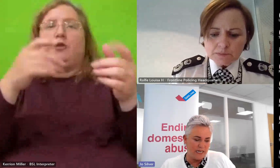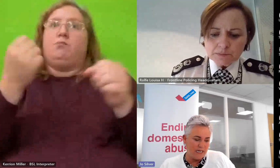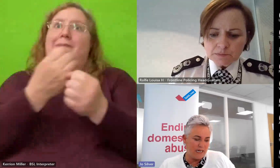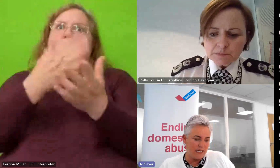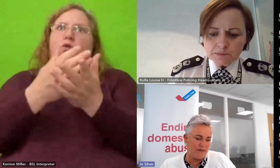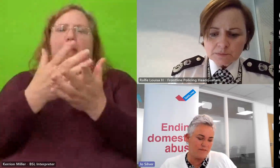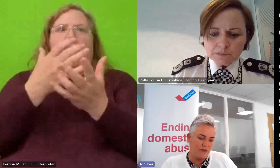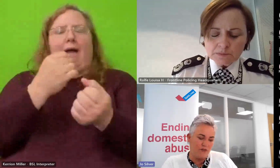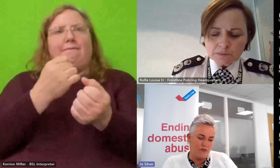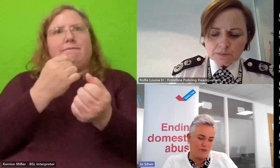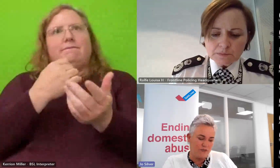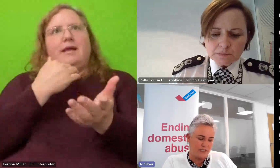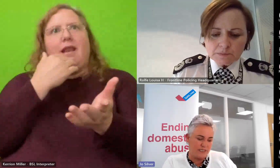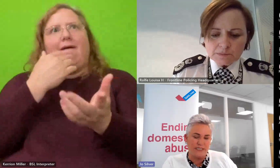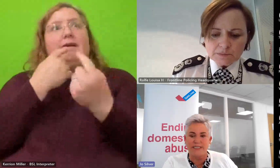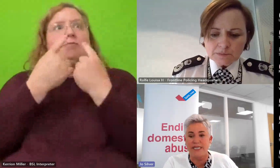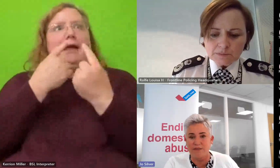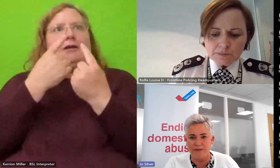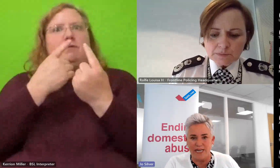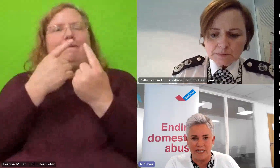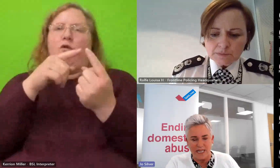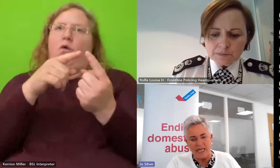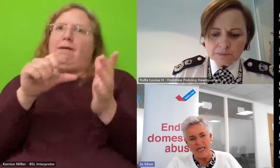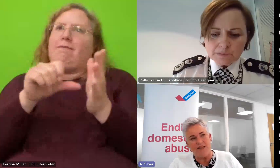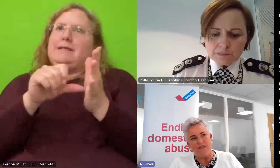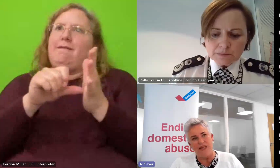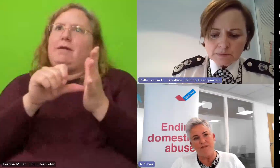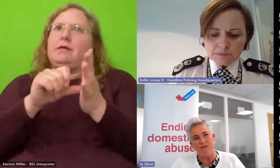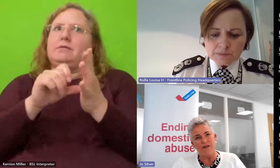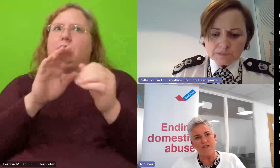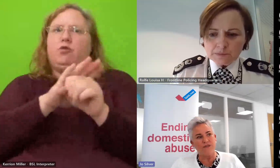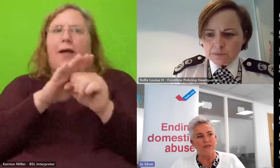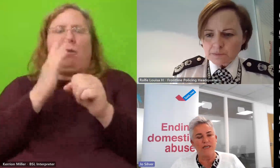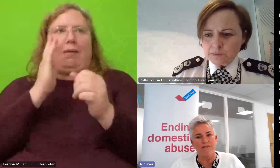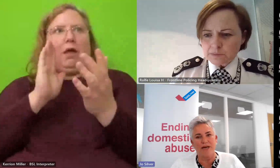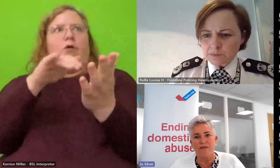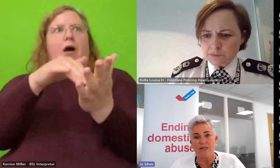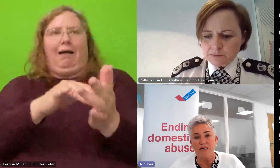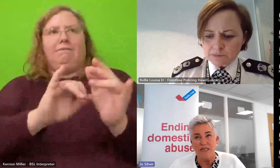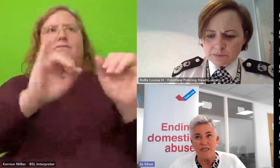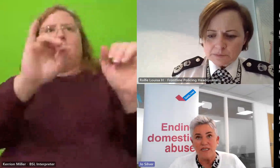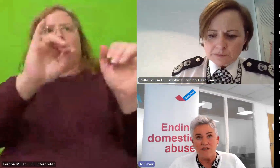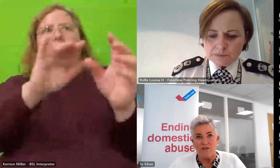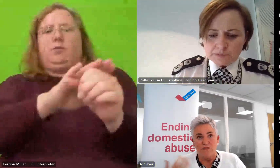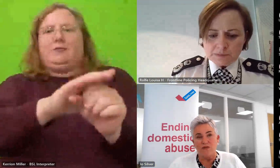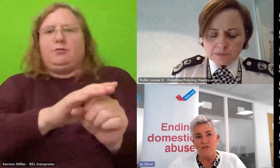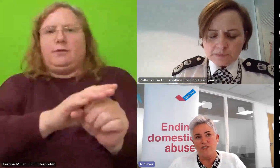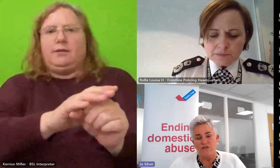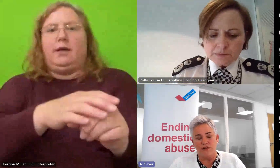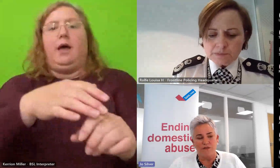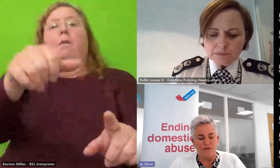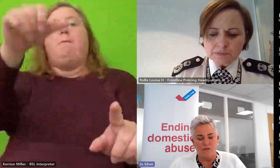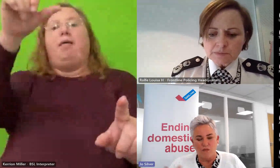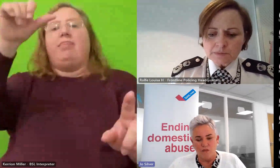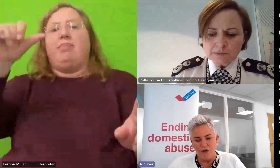hard calls to deal with. And then we are talking about what's the role,